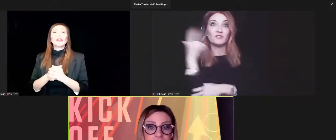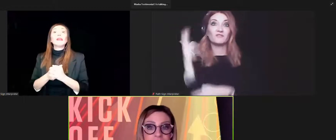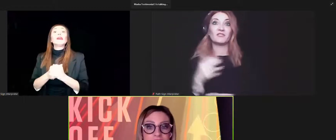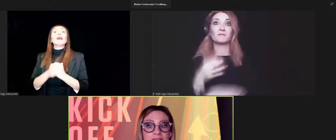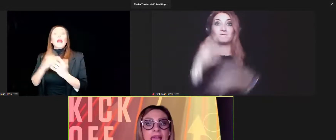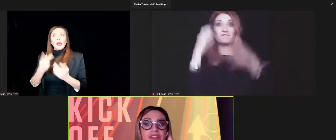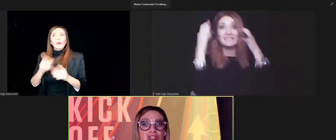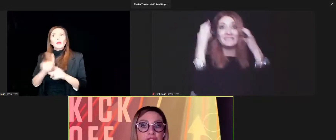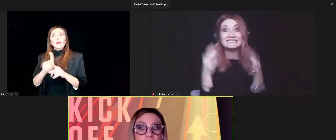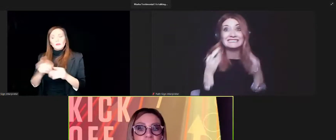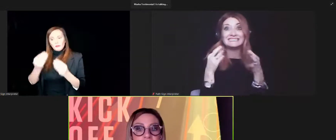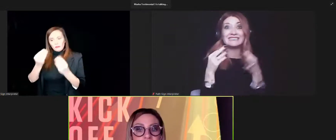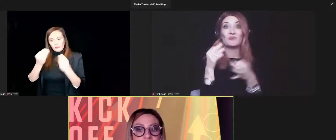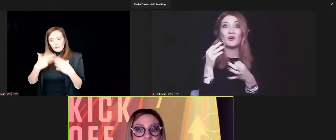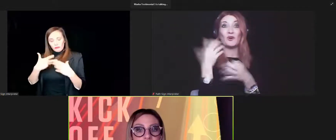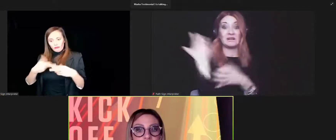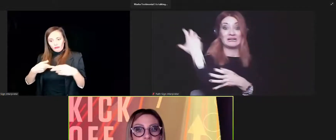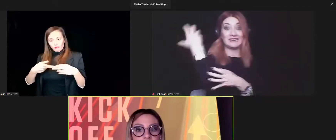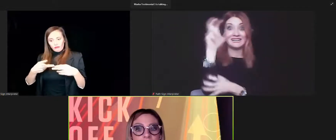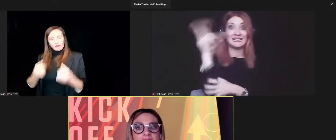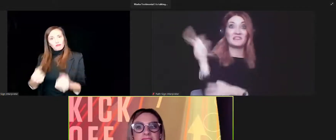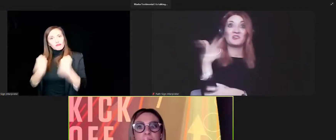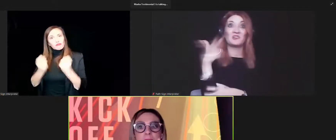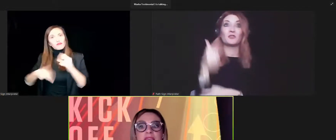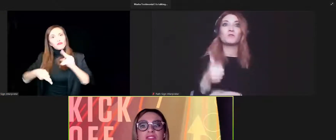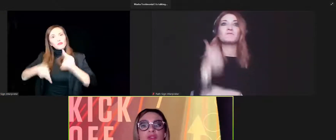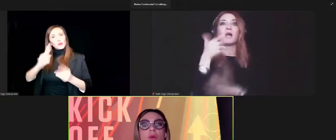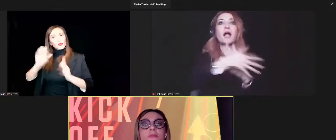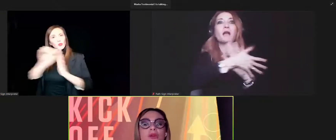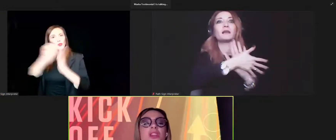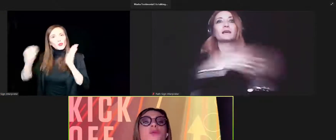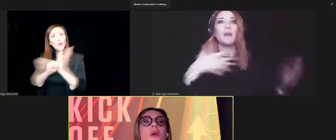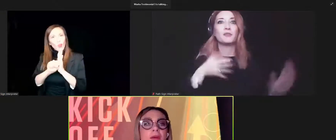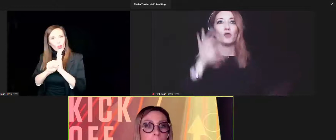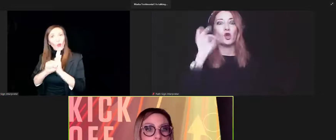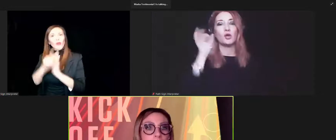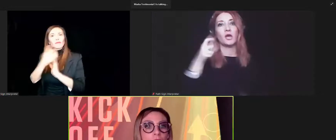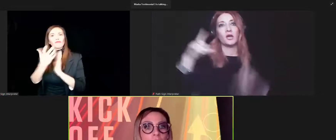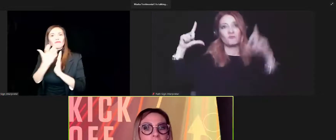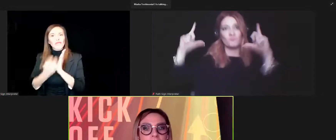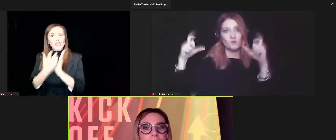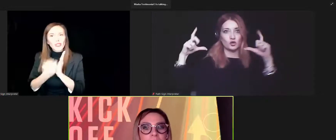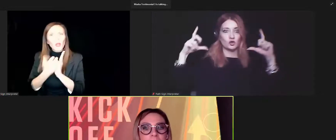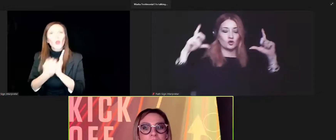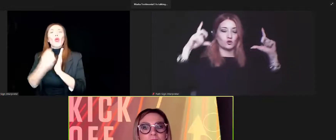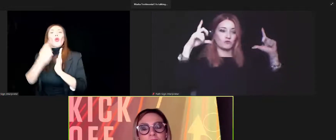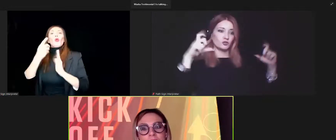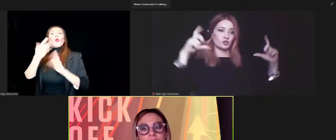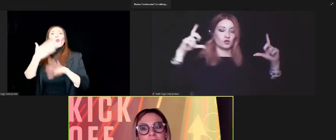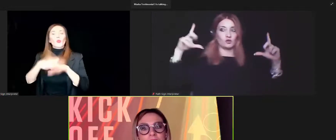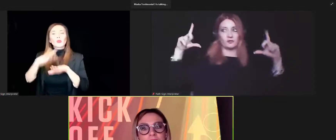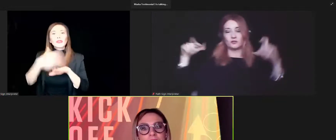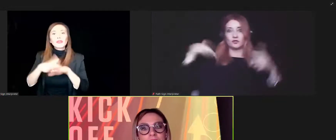record it, and use it as a means to communicate with the people.